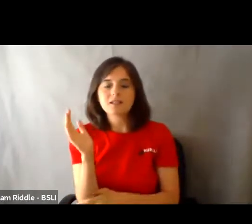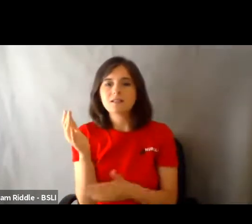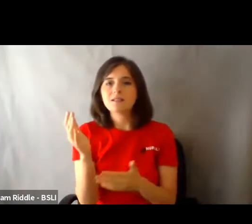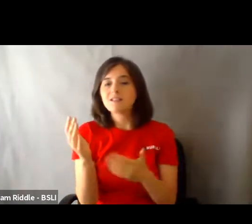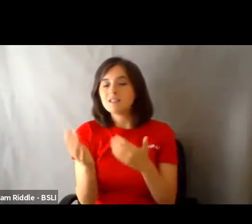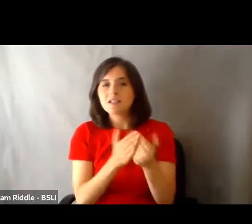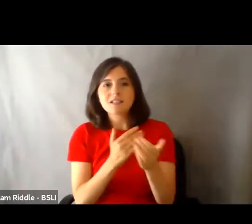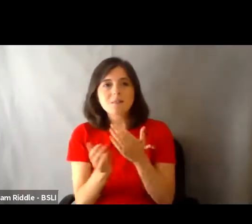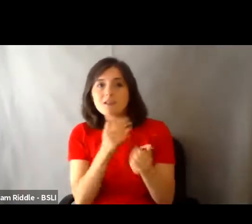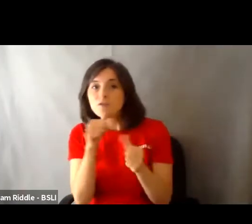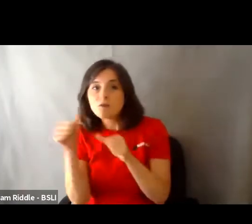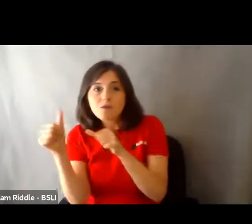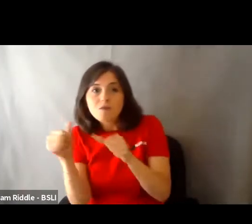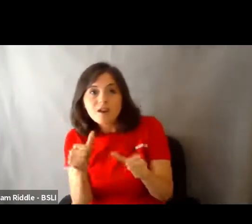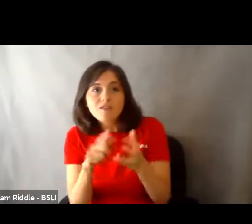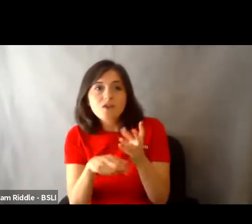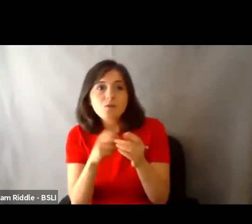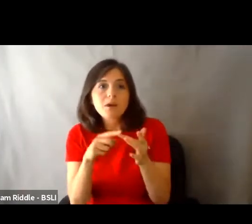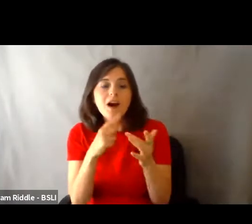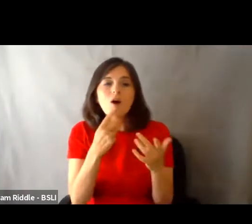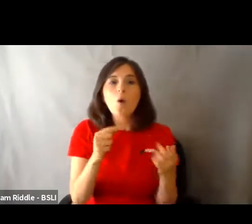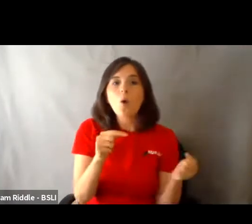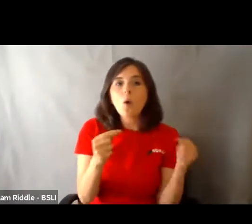of a universal basic income or not,